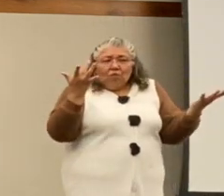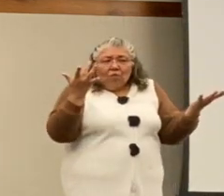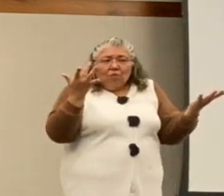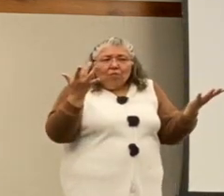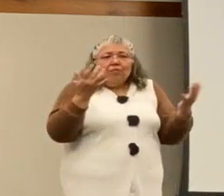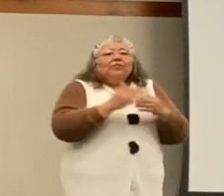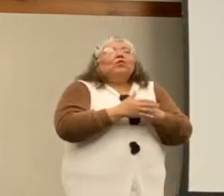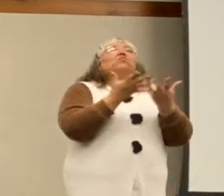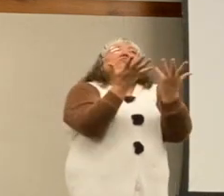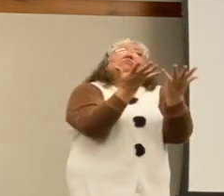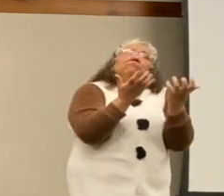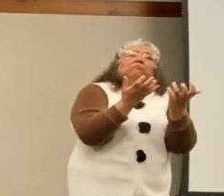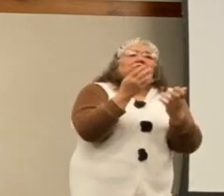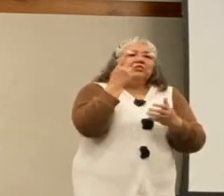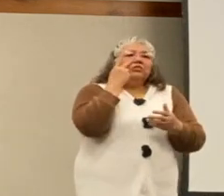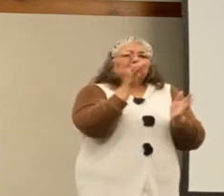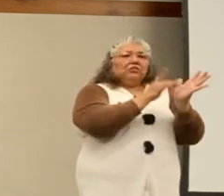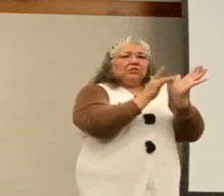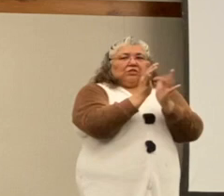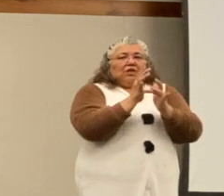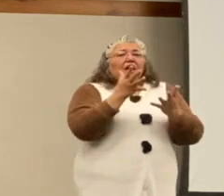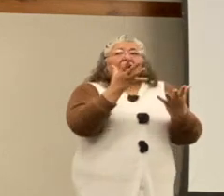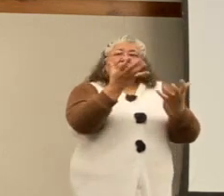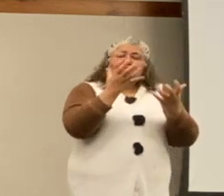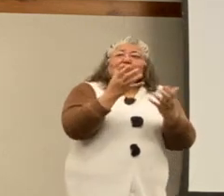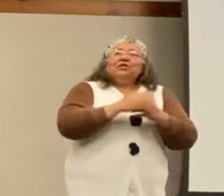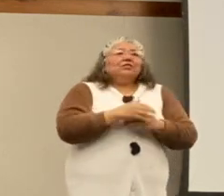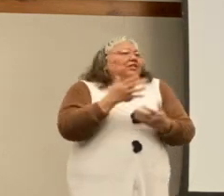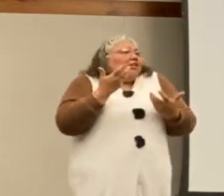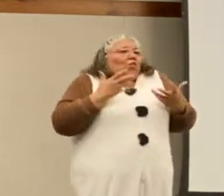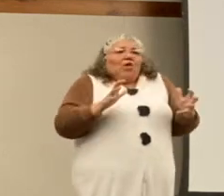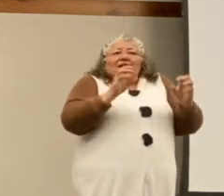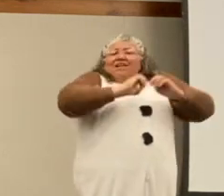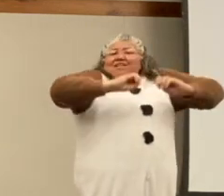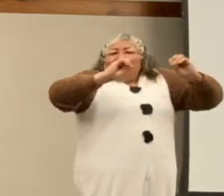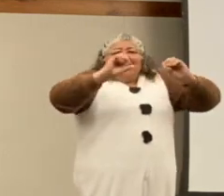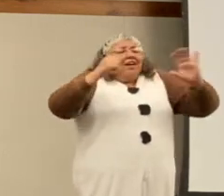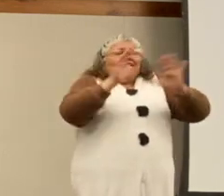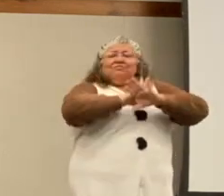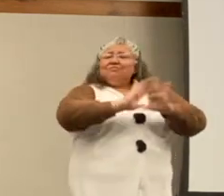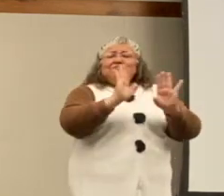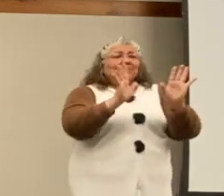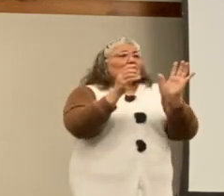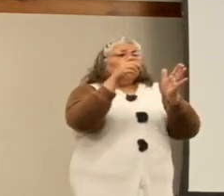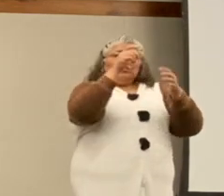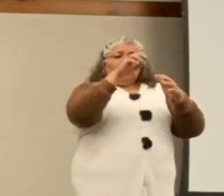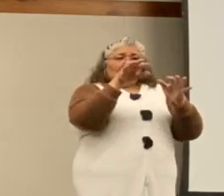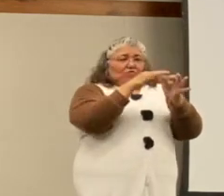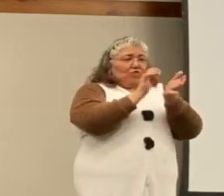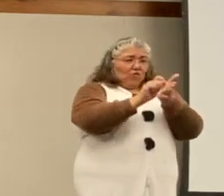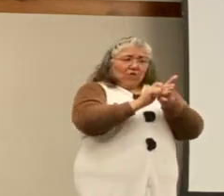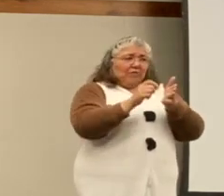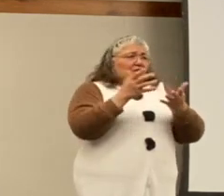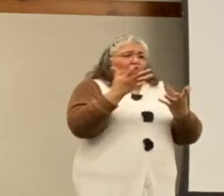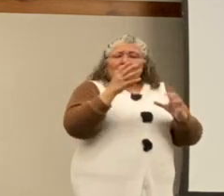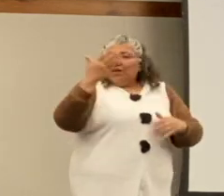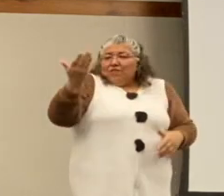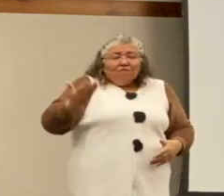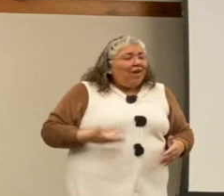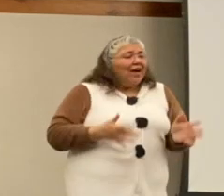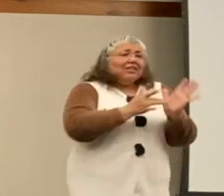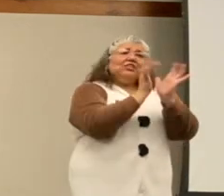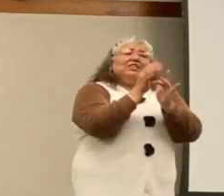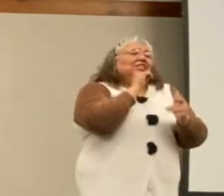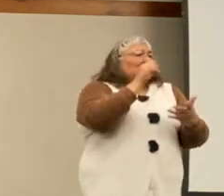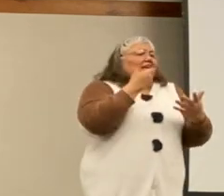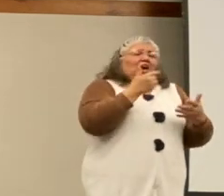see Jesus. I want to see. He didn't want anything else. Scripture didn't say that he wanted to invite Jesus to his house. He didn't